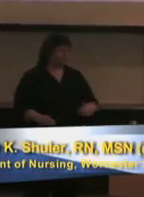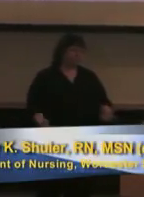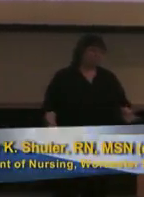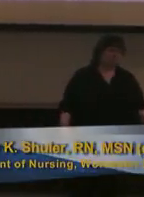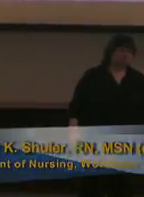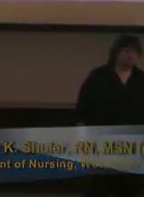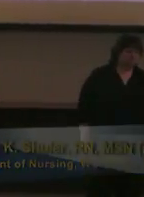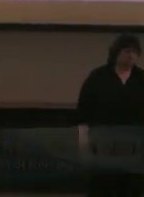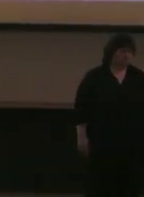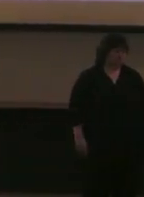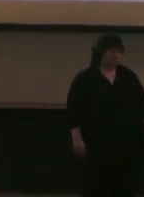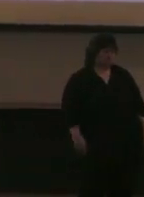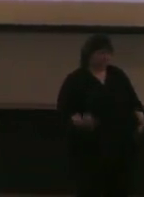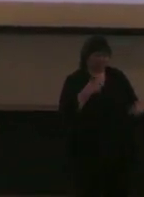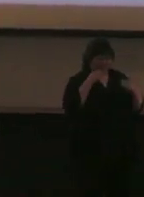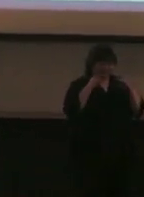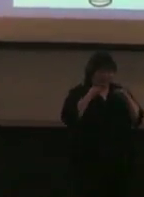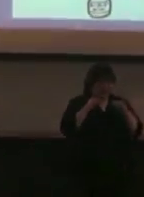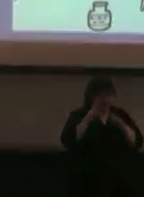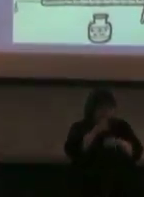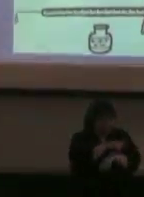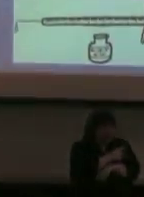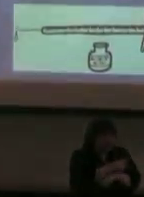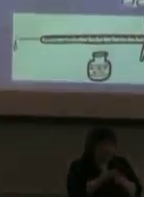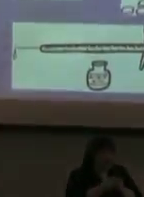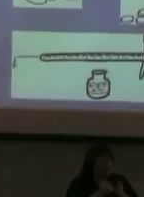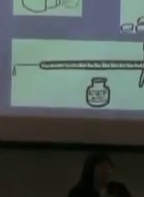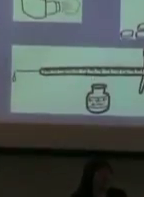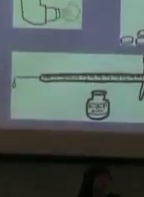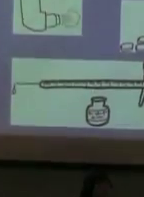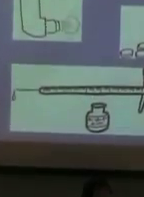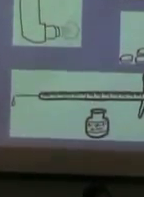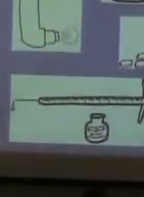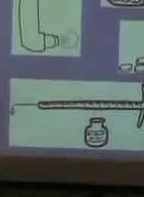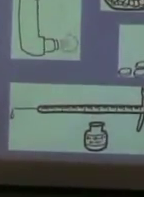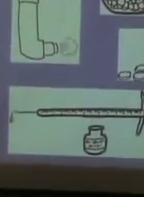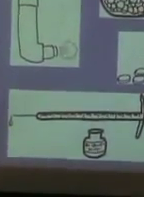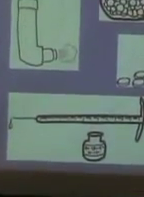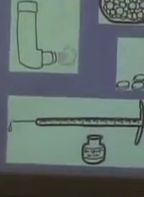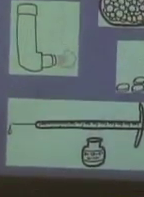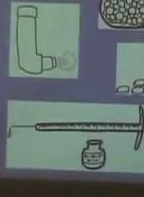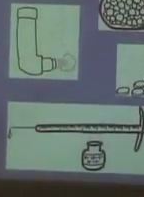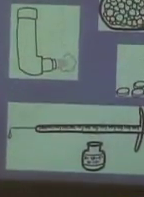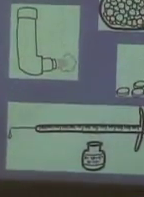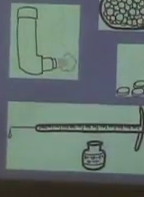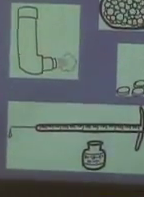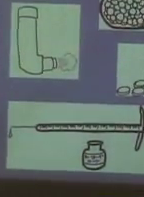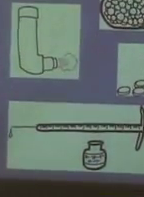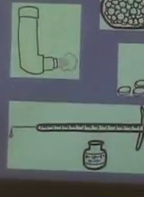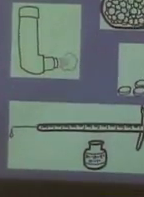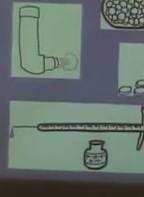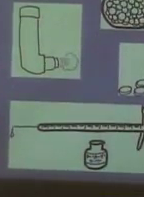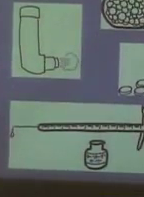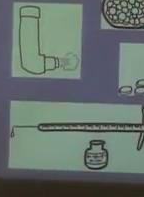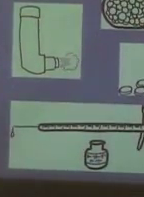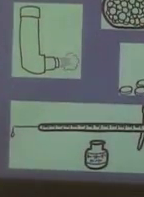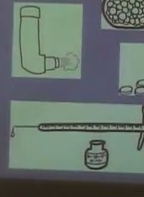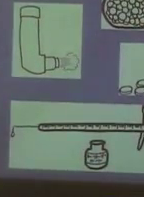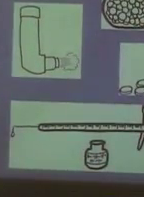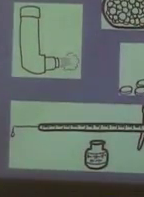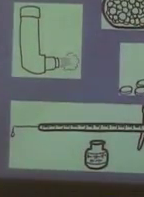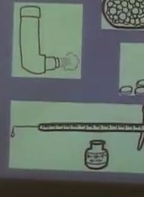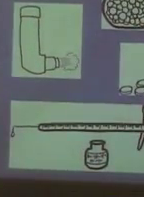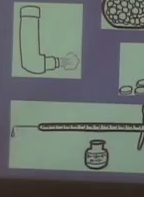Well, educating patients about medications is probably one of the key things that you might want to do as a nurse or some other